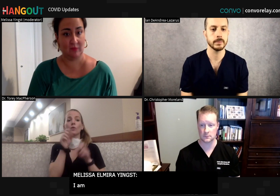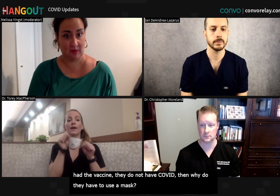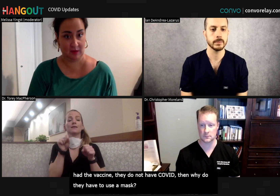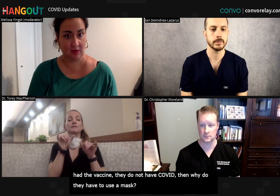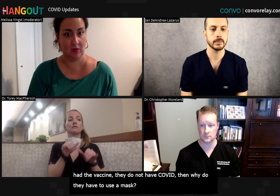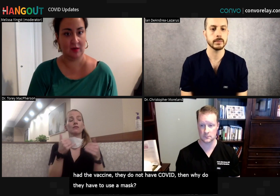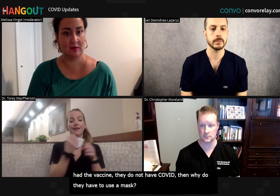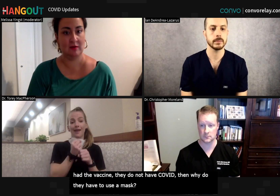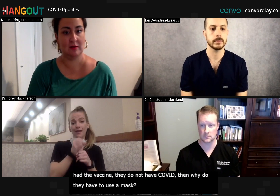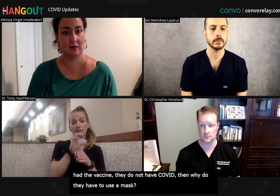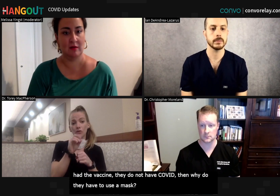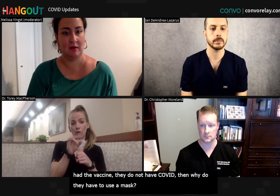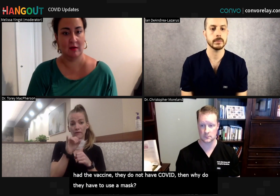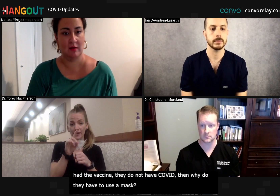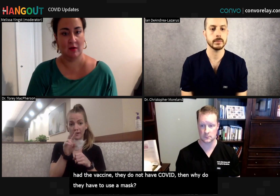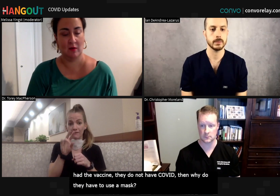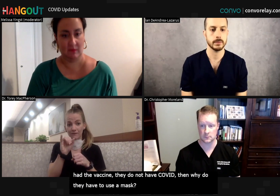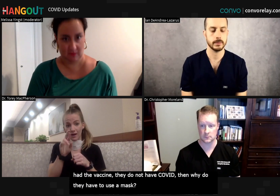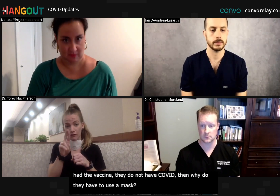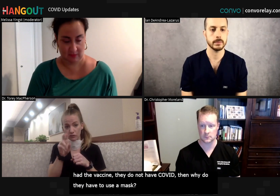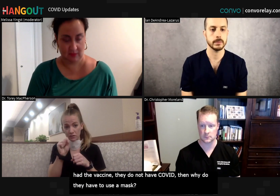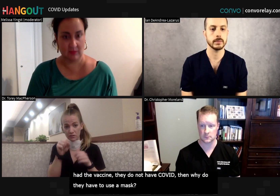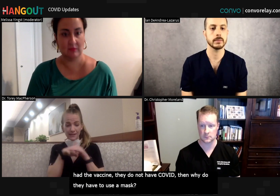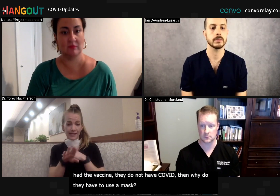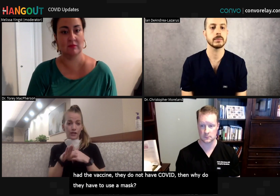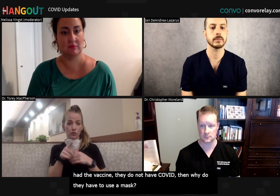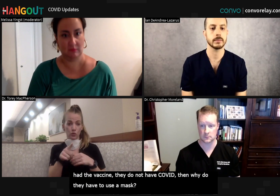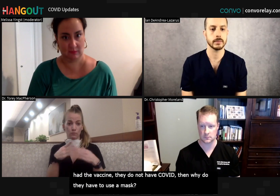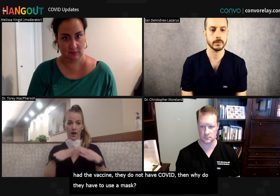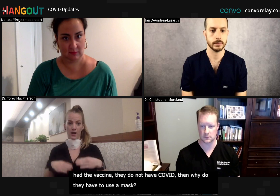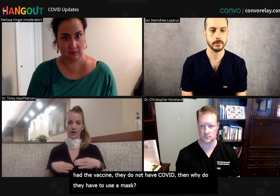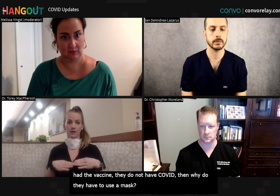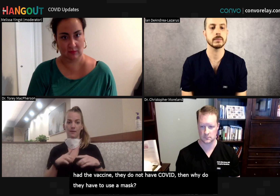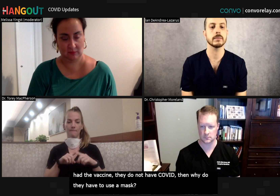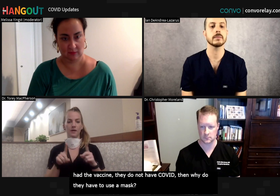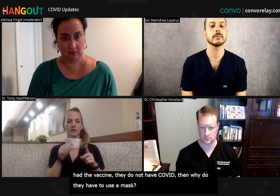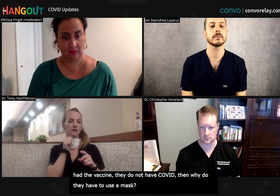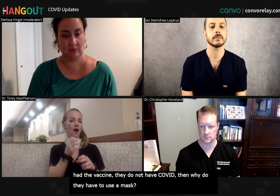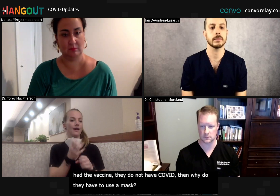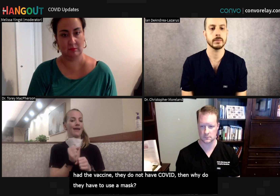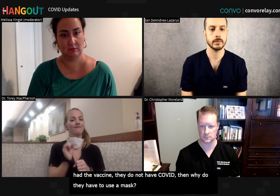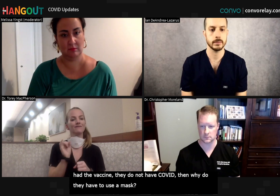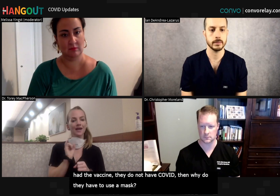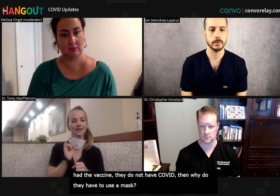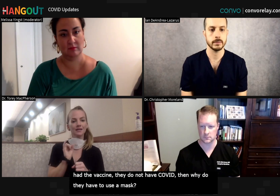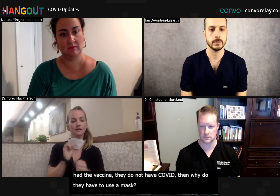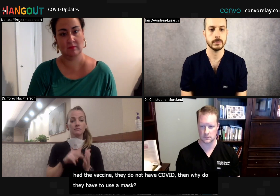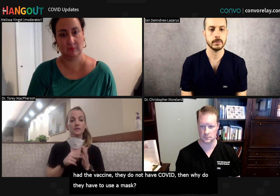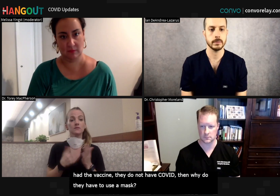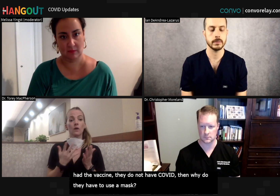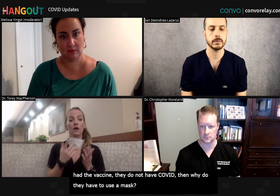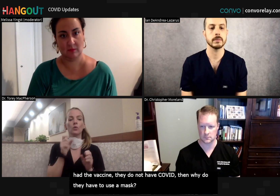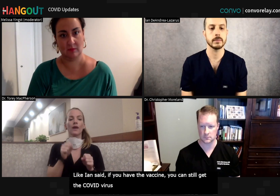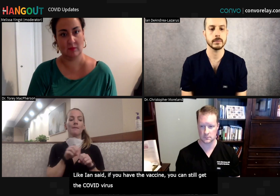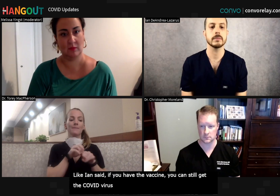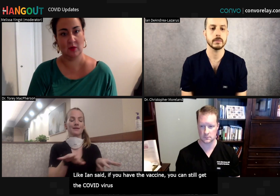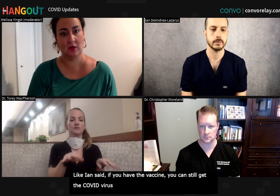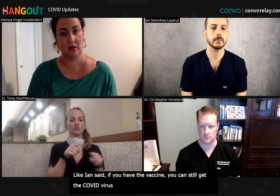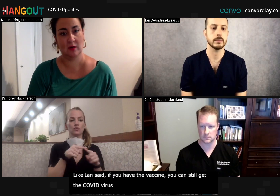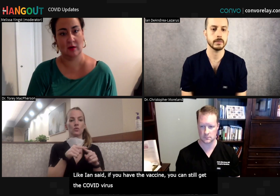Like Ian said, if you have the vaccine, you can still get the COVID virus into your body, but you might not get